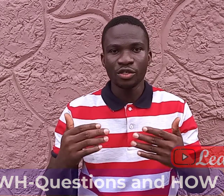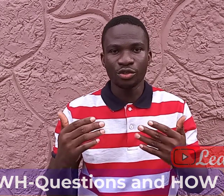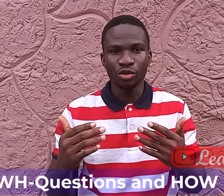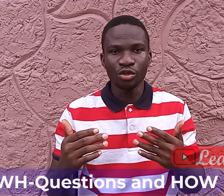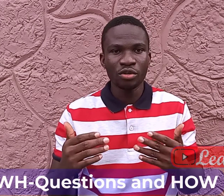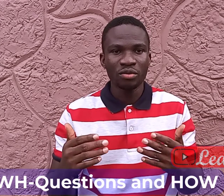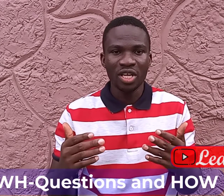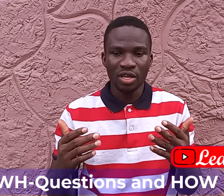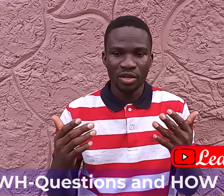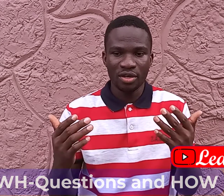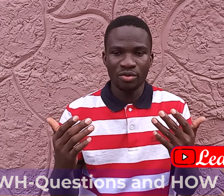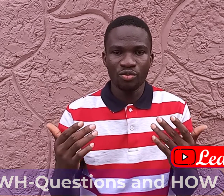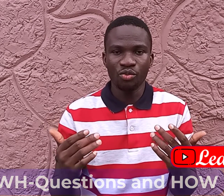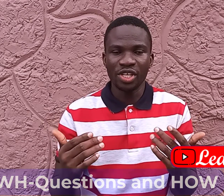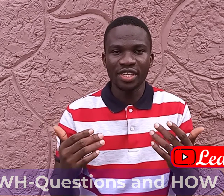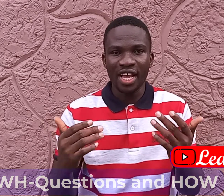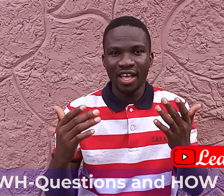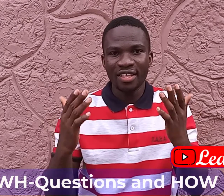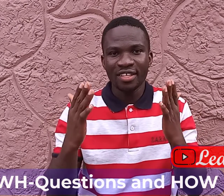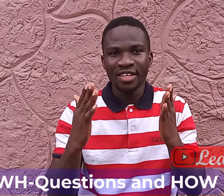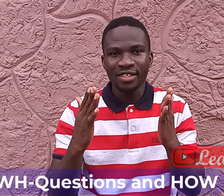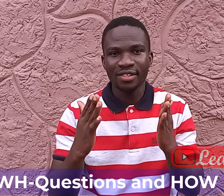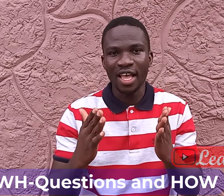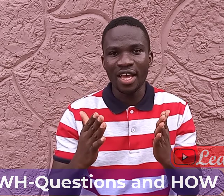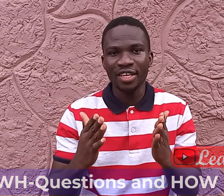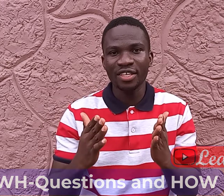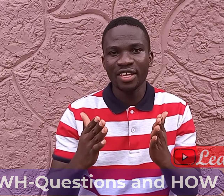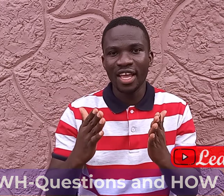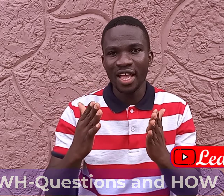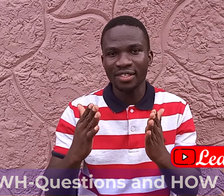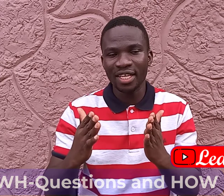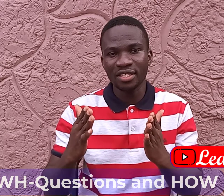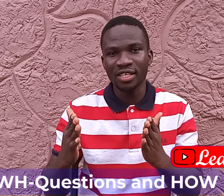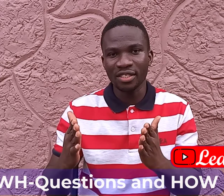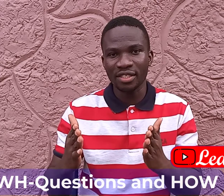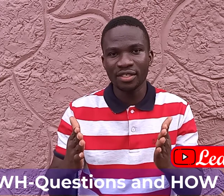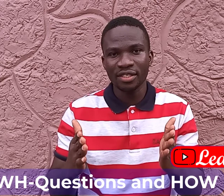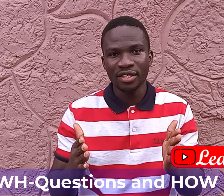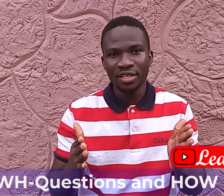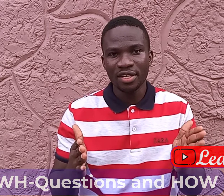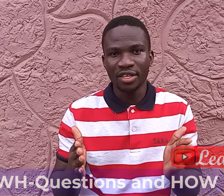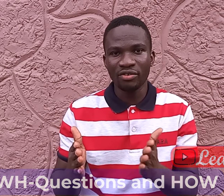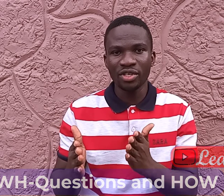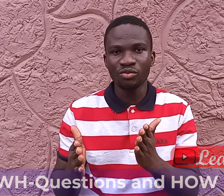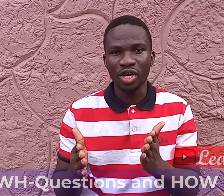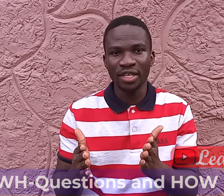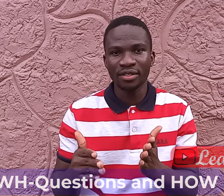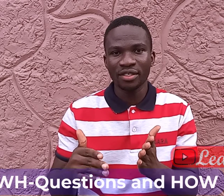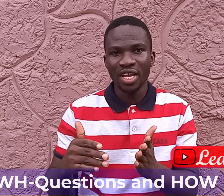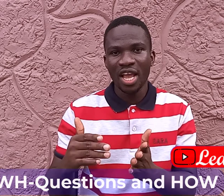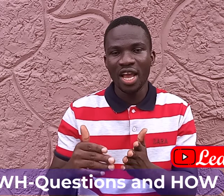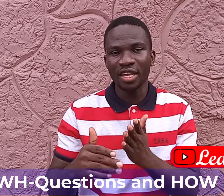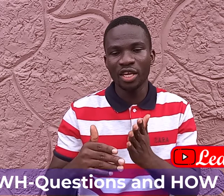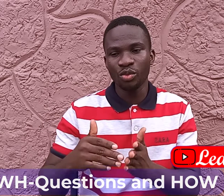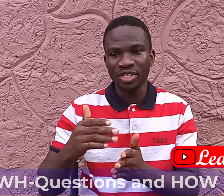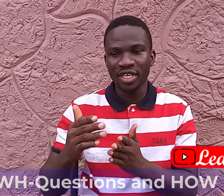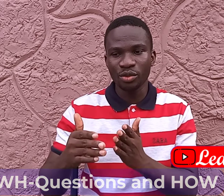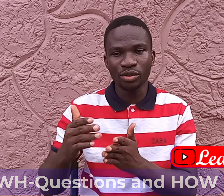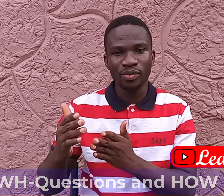So, we shall sign exact English, even words, and then we take those with the